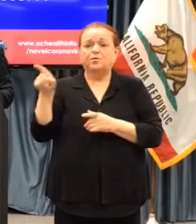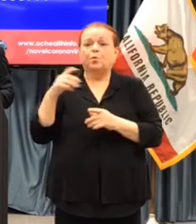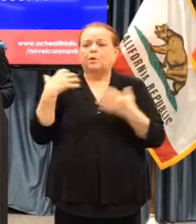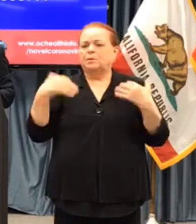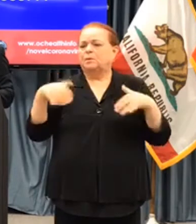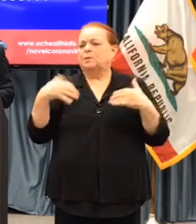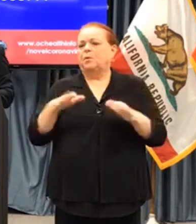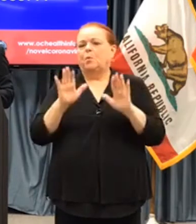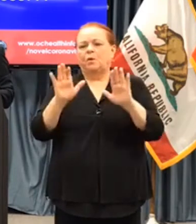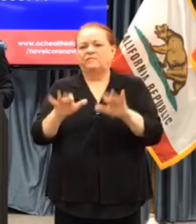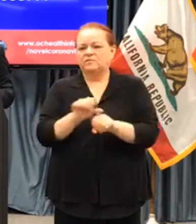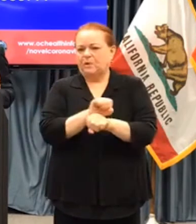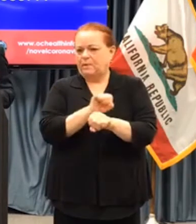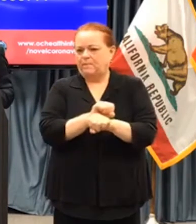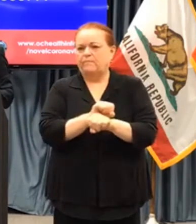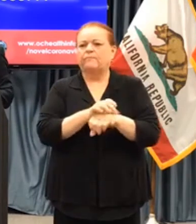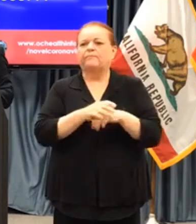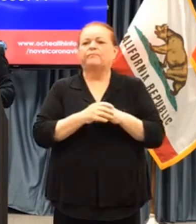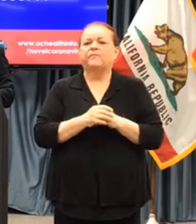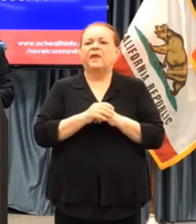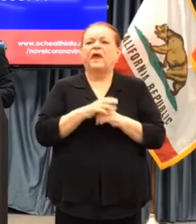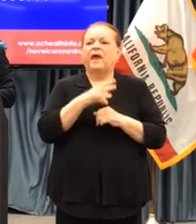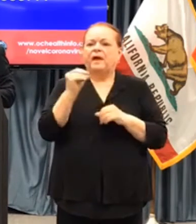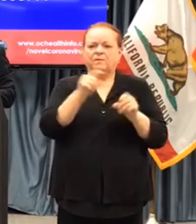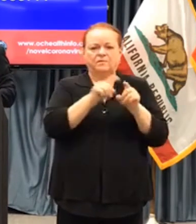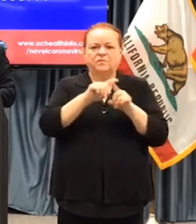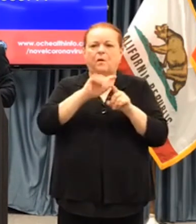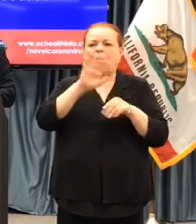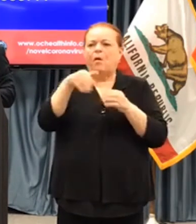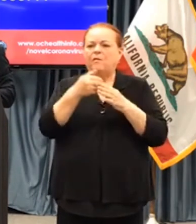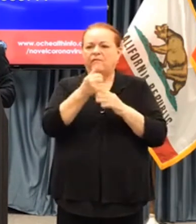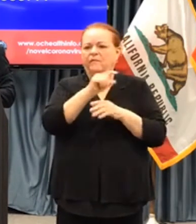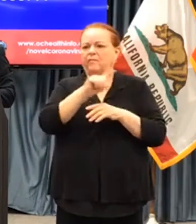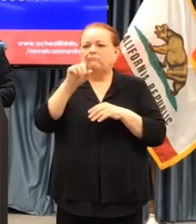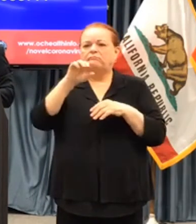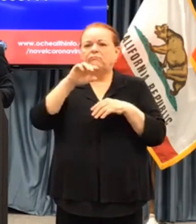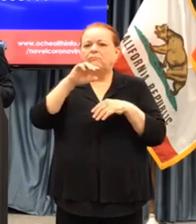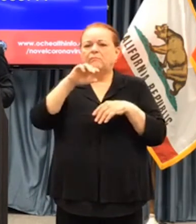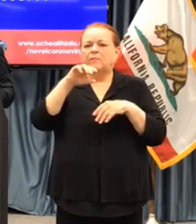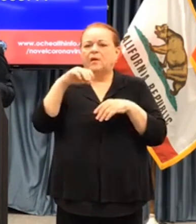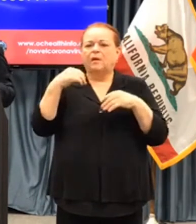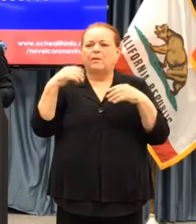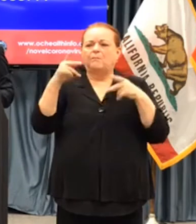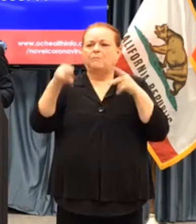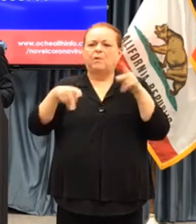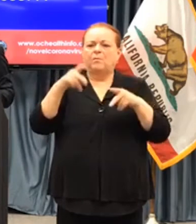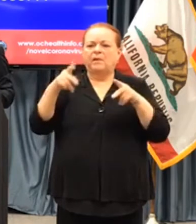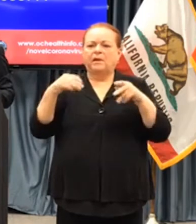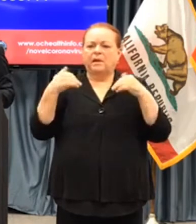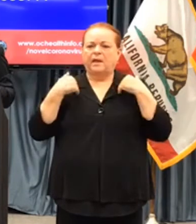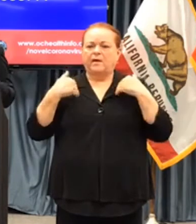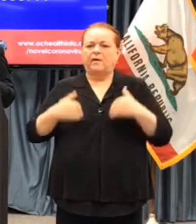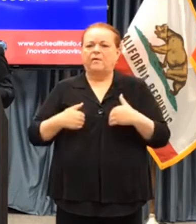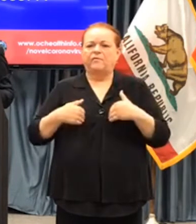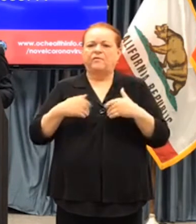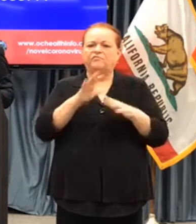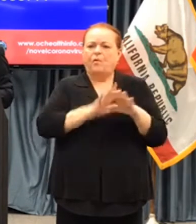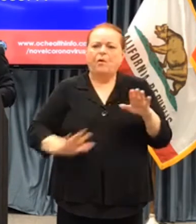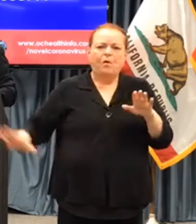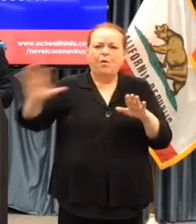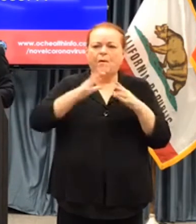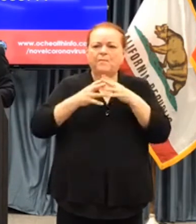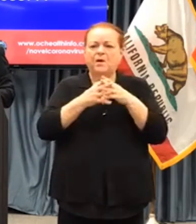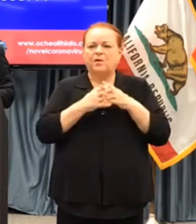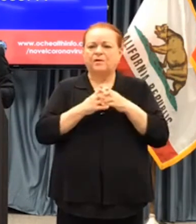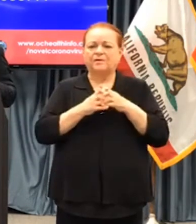phenomenal job, as well as all the other public health officers throughout our nation. The decisions they're making are very